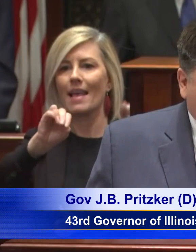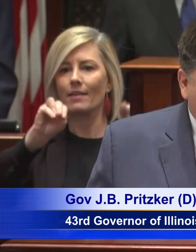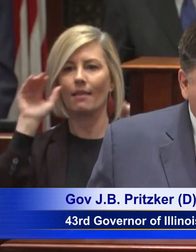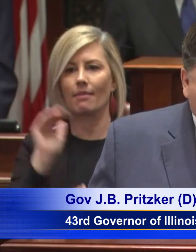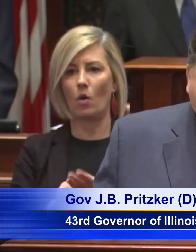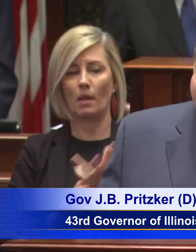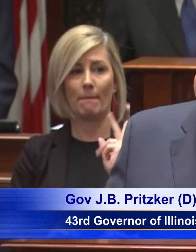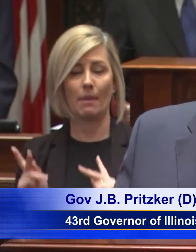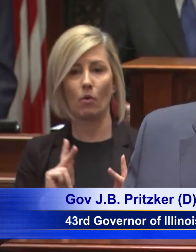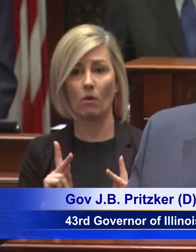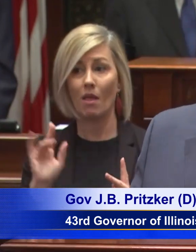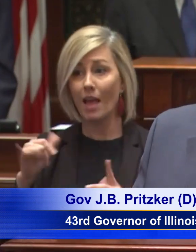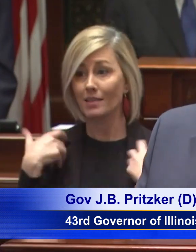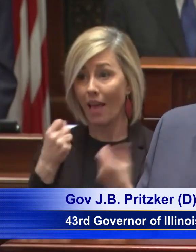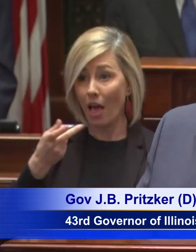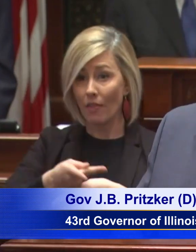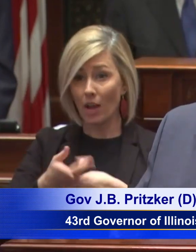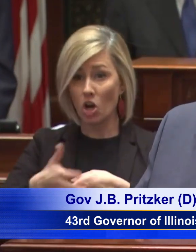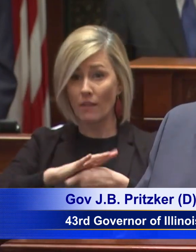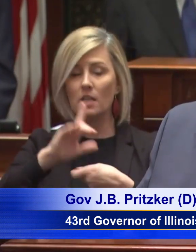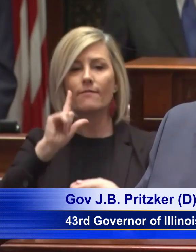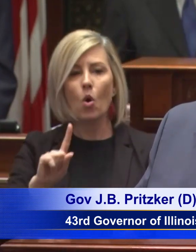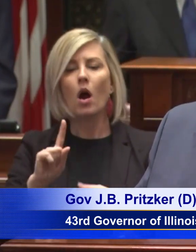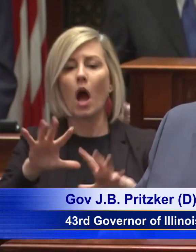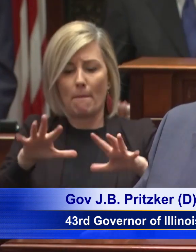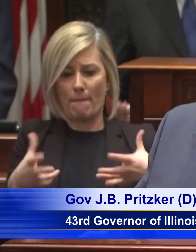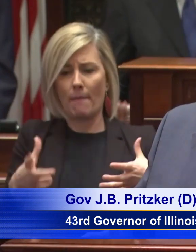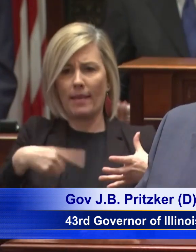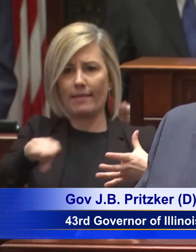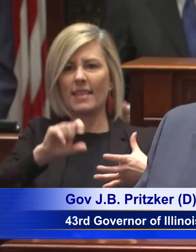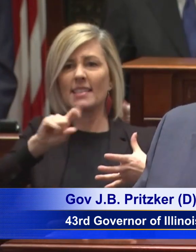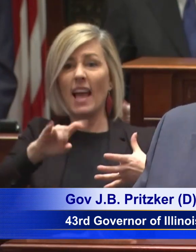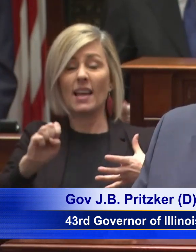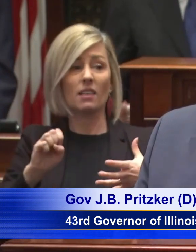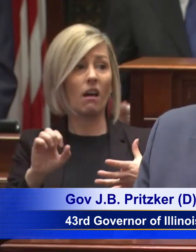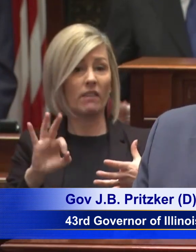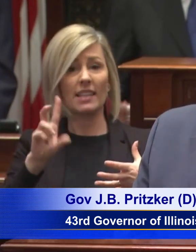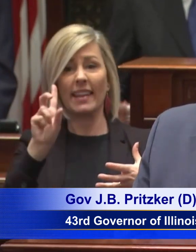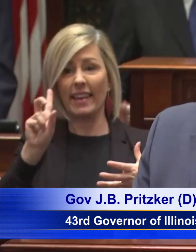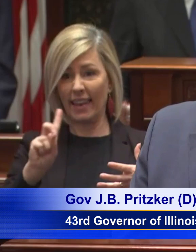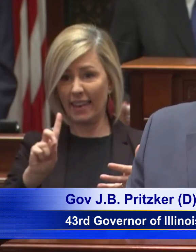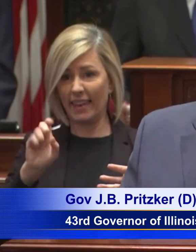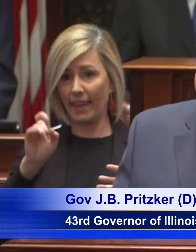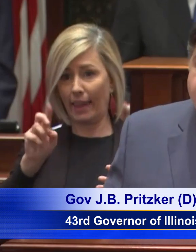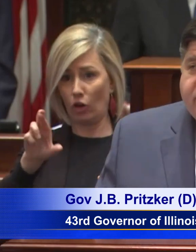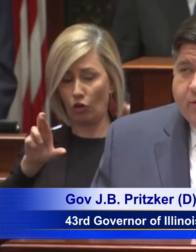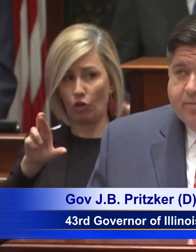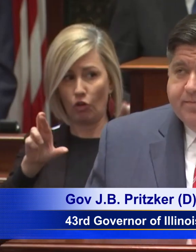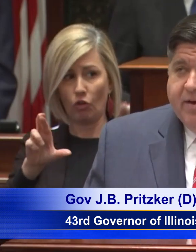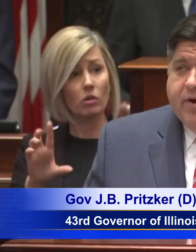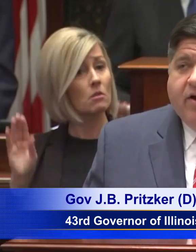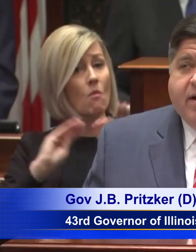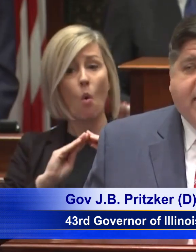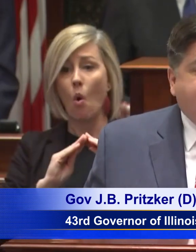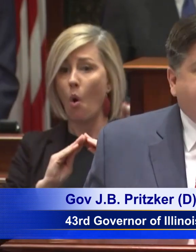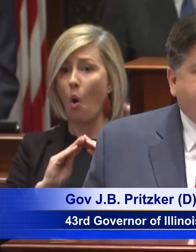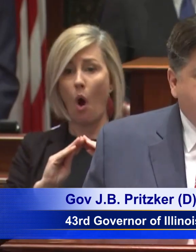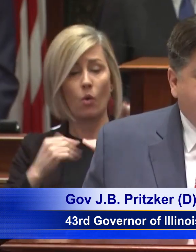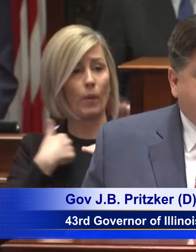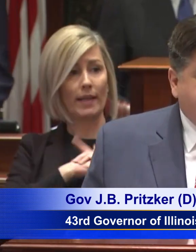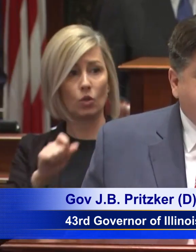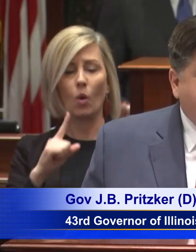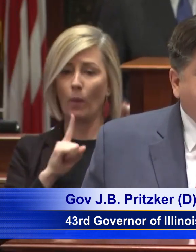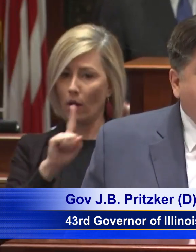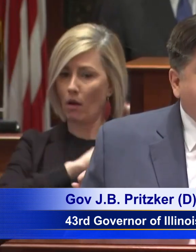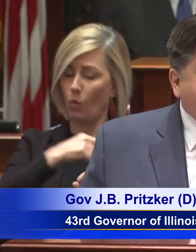70,000 people. That's healthcare coverage for a population the size of Decatur. There's more to do, and we are committed to